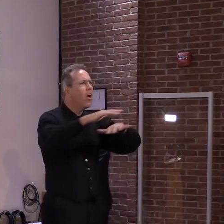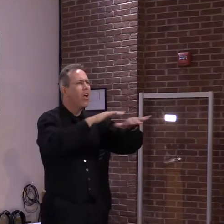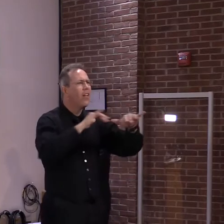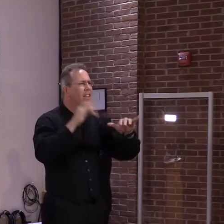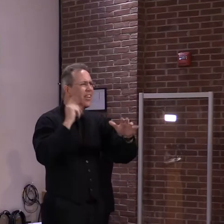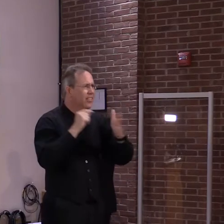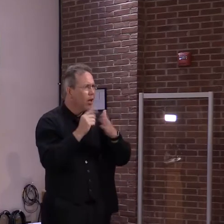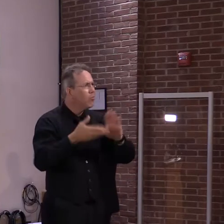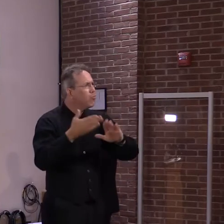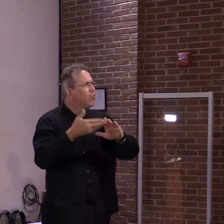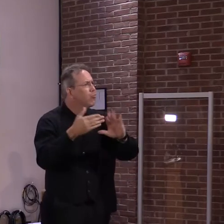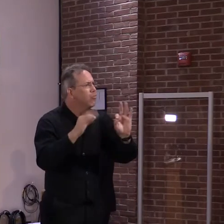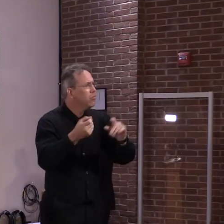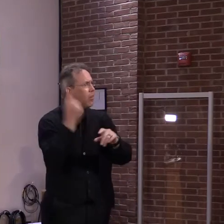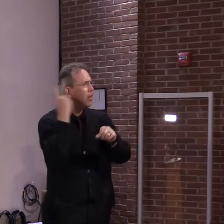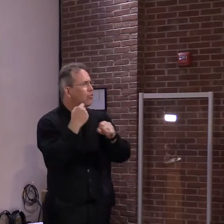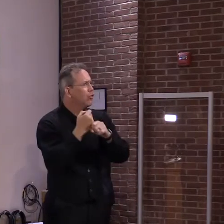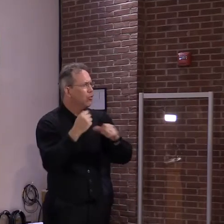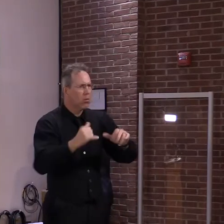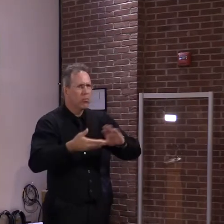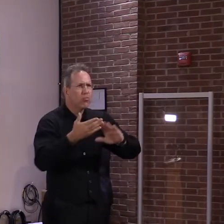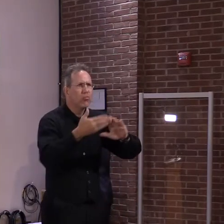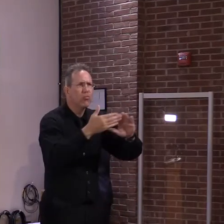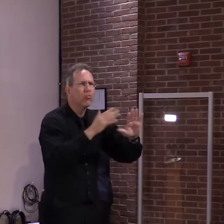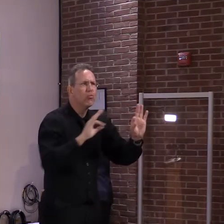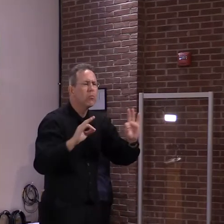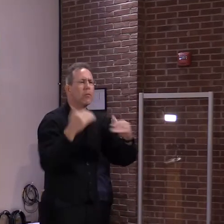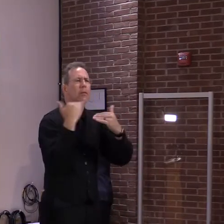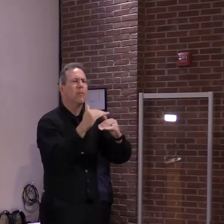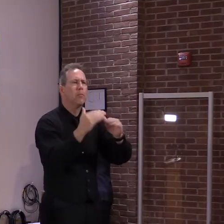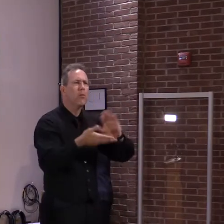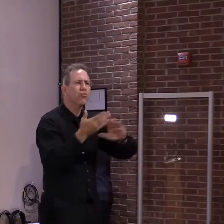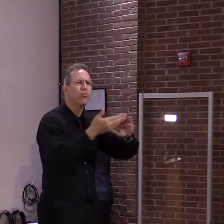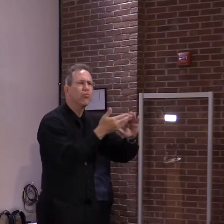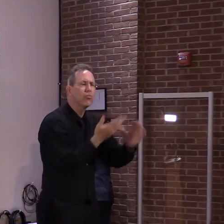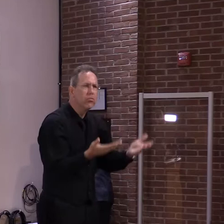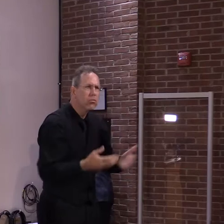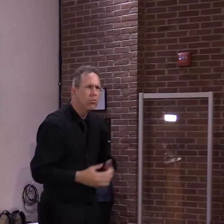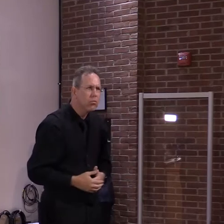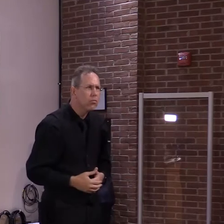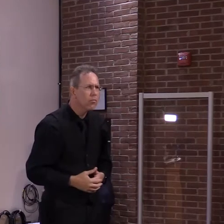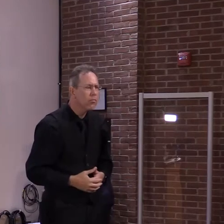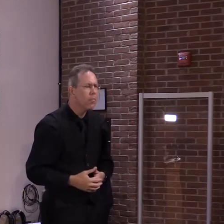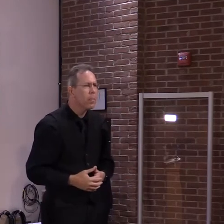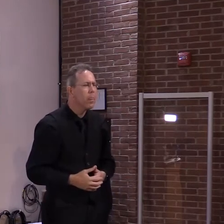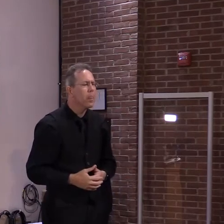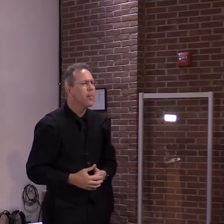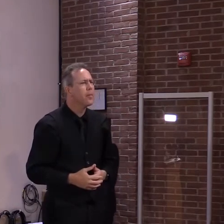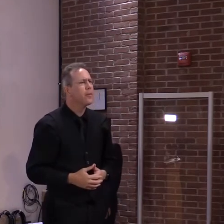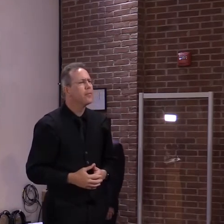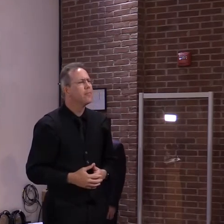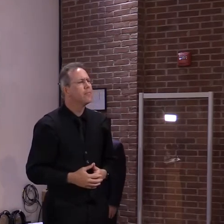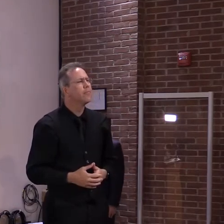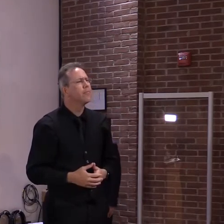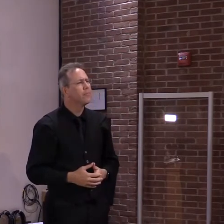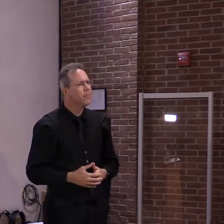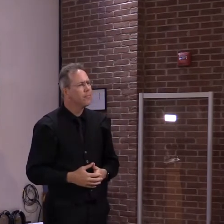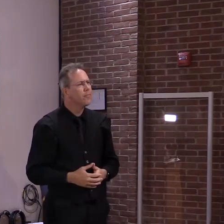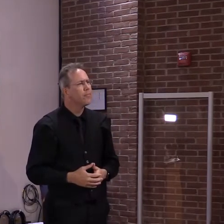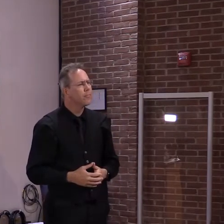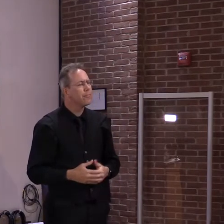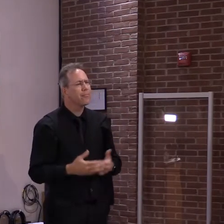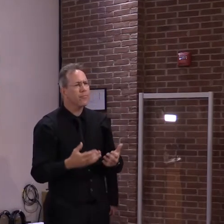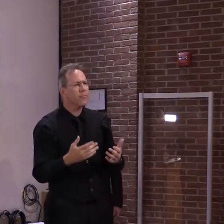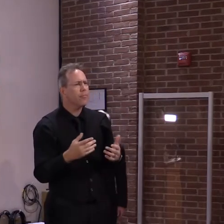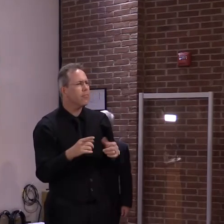were having experiences, like one-on-one encounters with hairdressers, let's say, or being